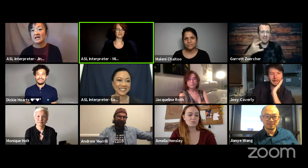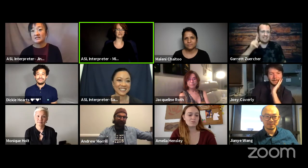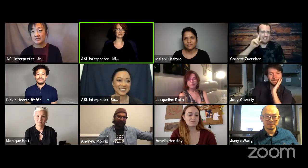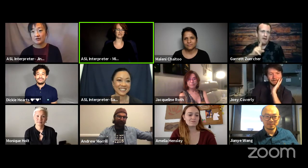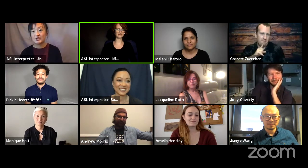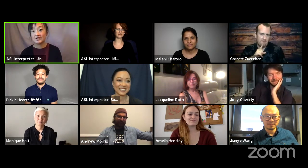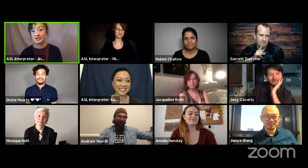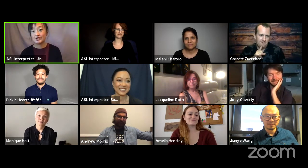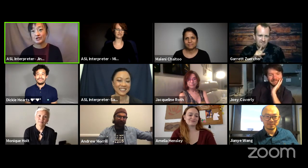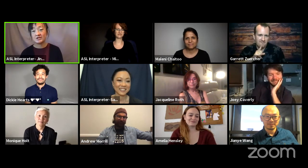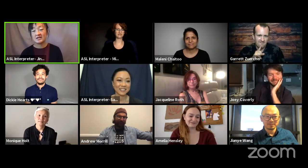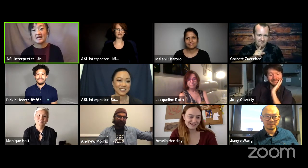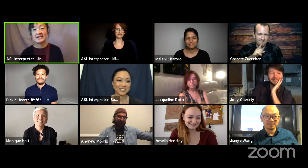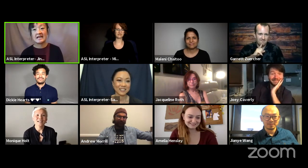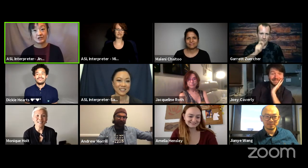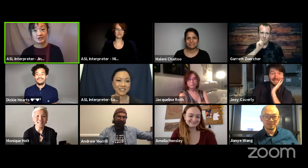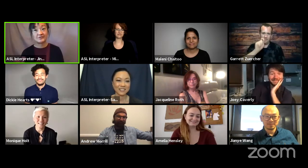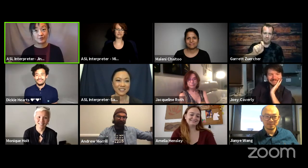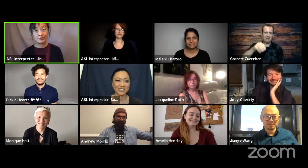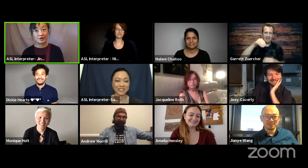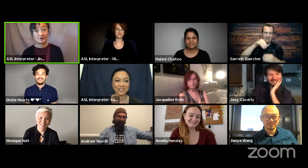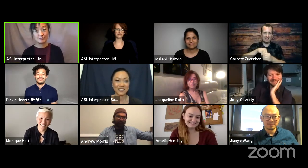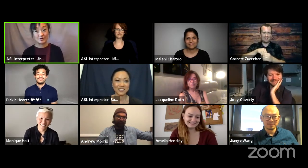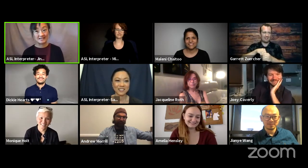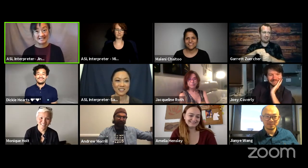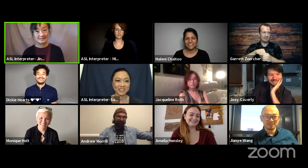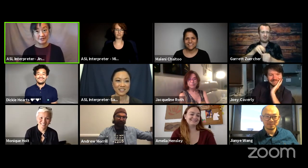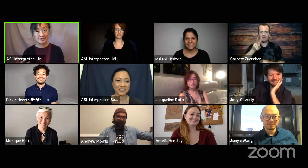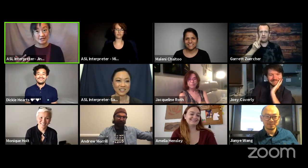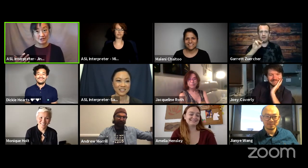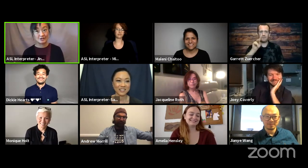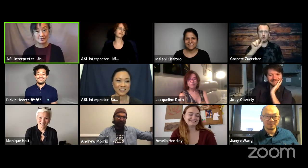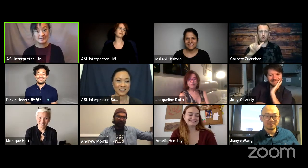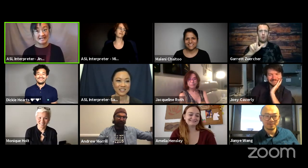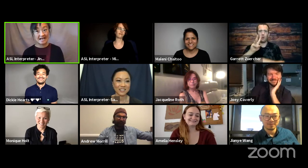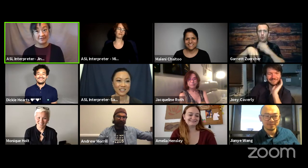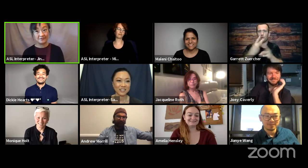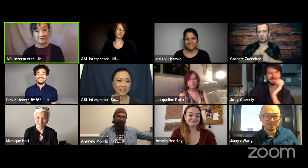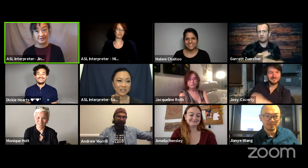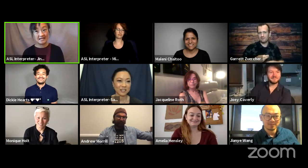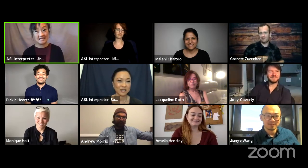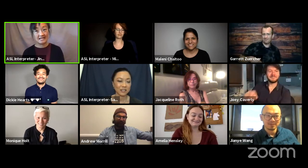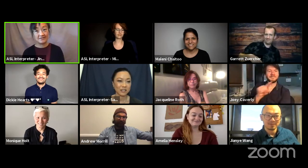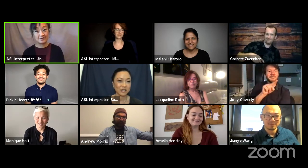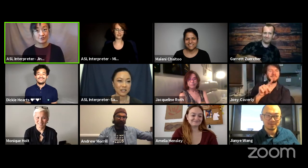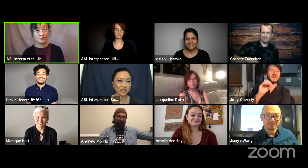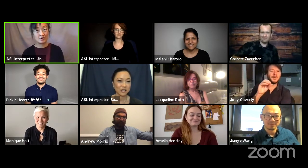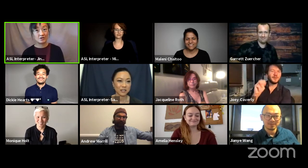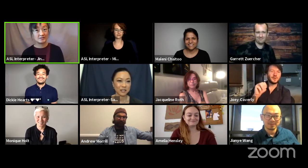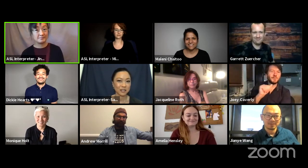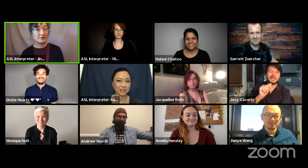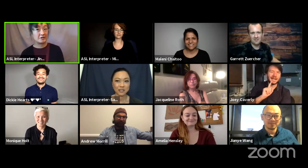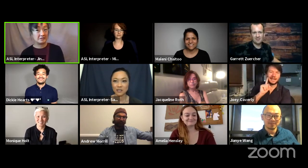So a challenge, not just for the rehearsal process, but a challenge to be deaf in a visual world, period.